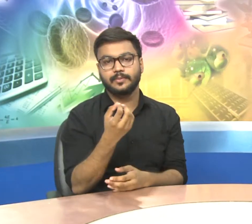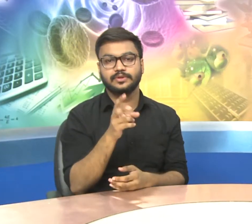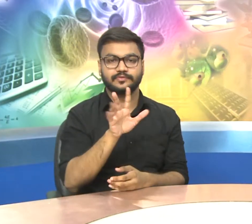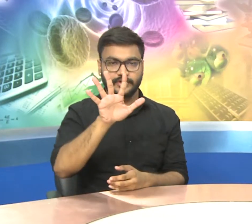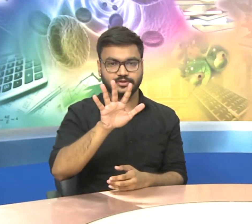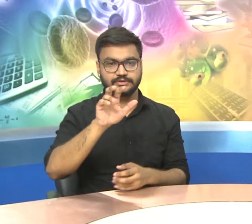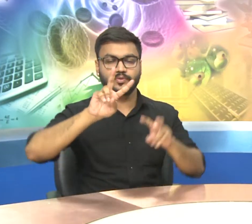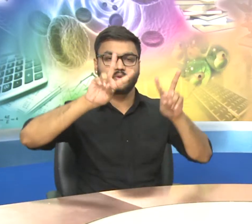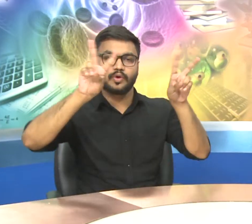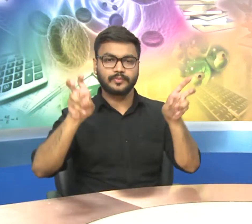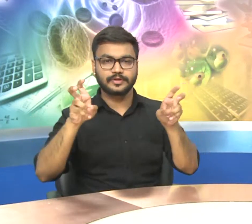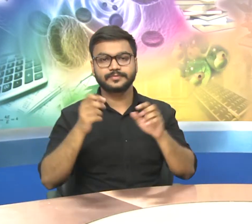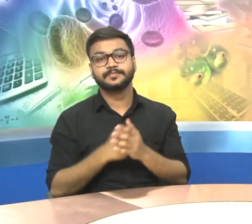Lesson 5,